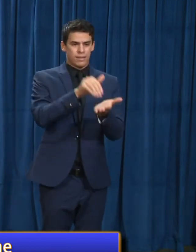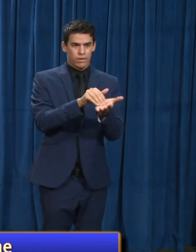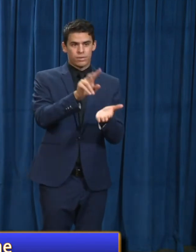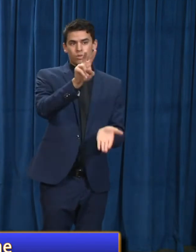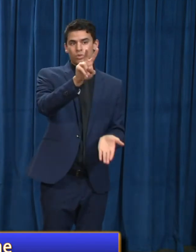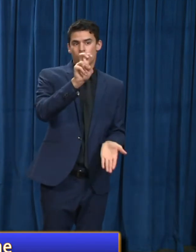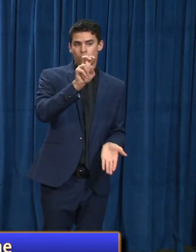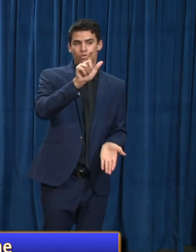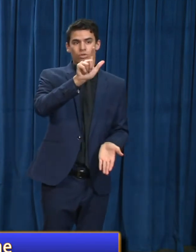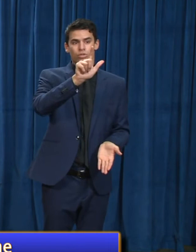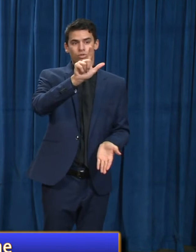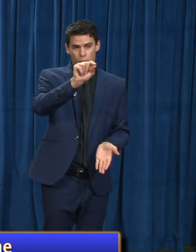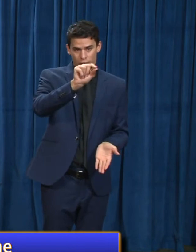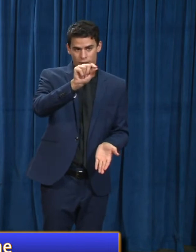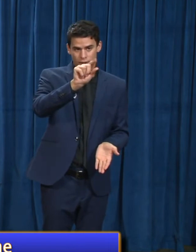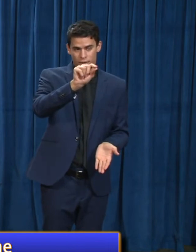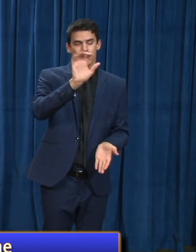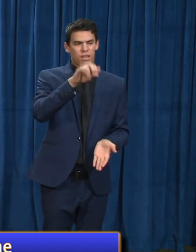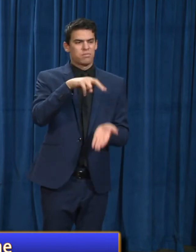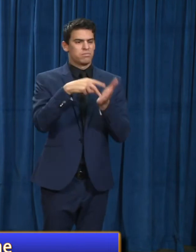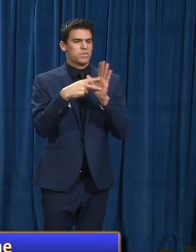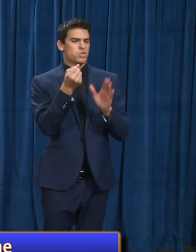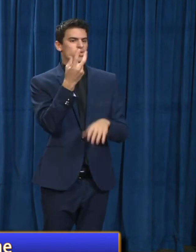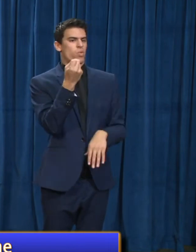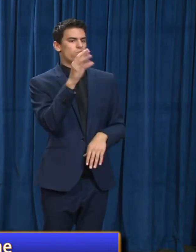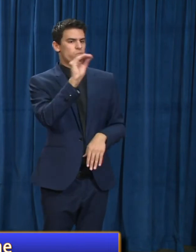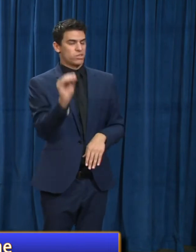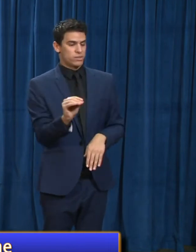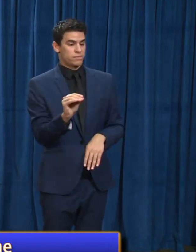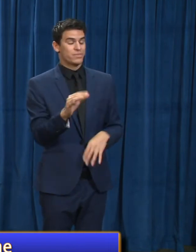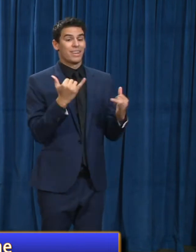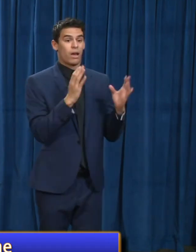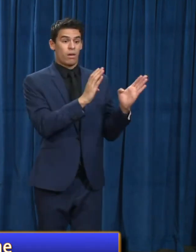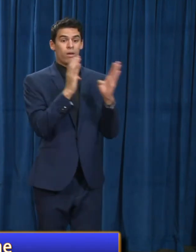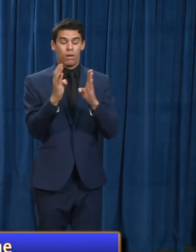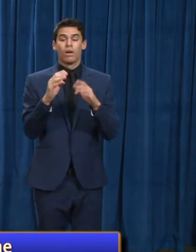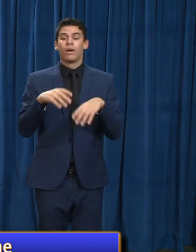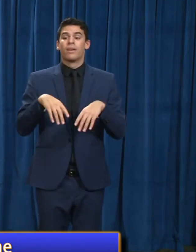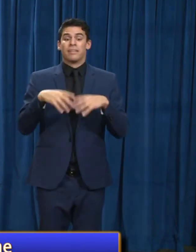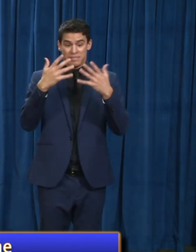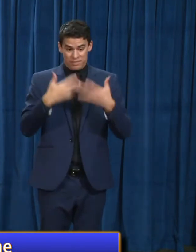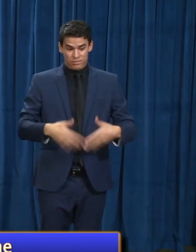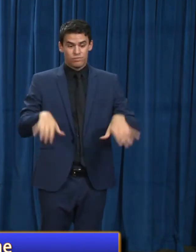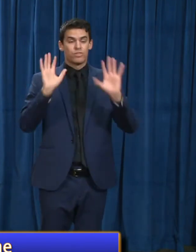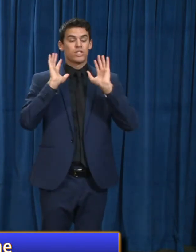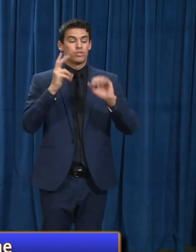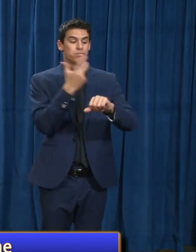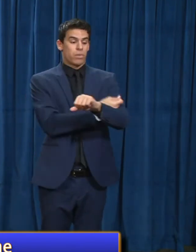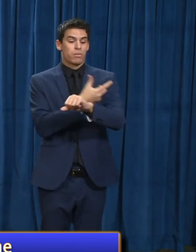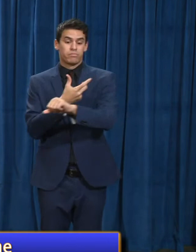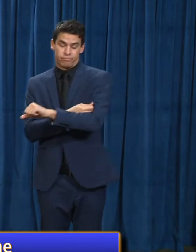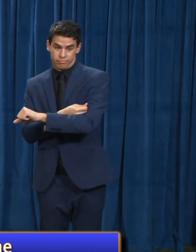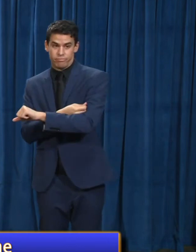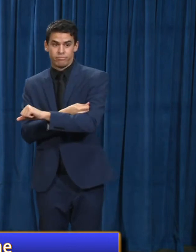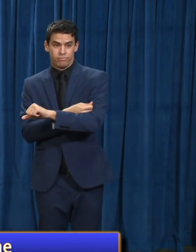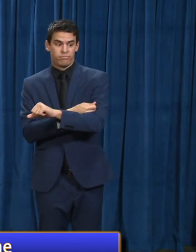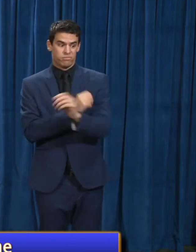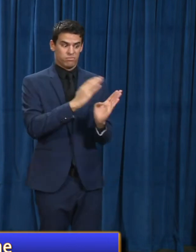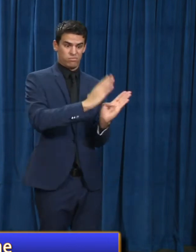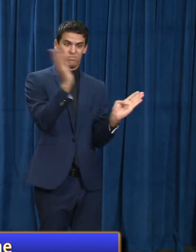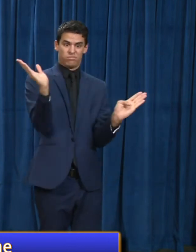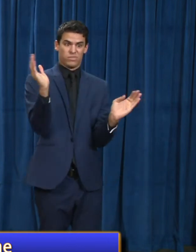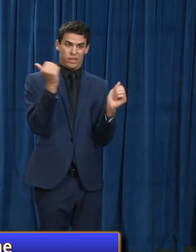27,220, which is 12%. And that have completed 5 to 17, that have completed